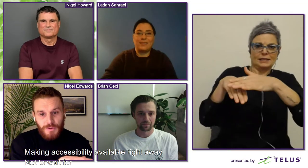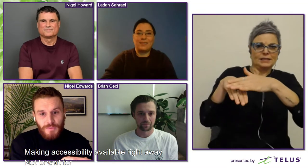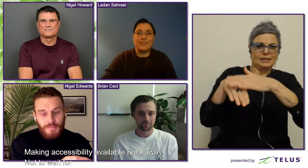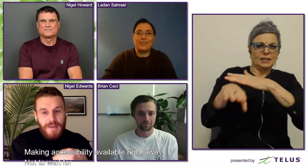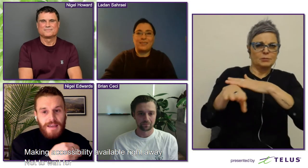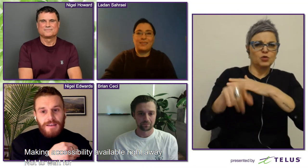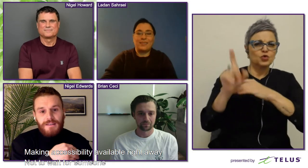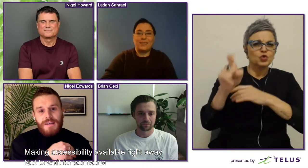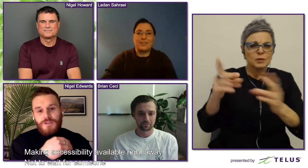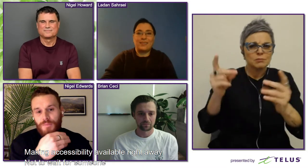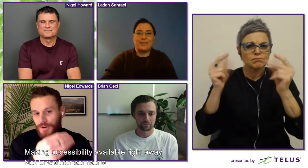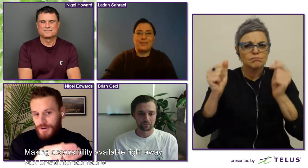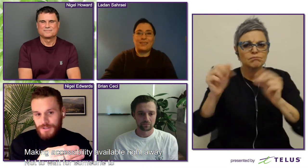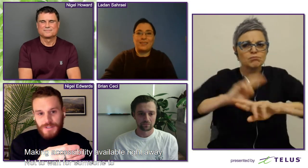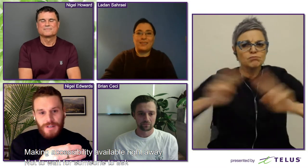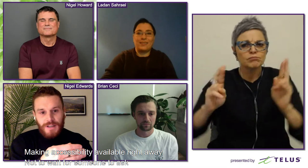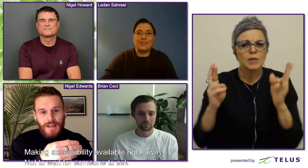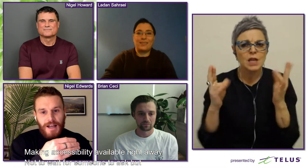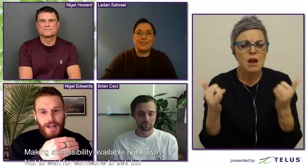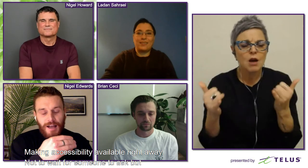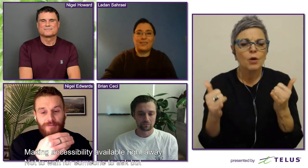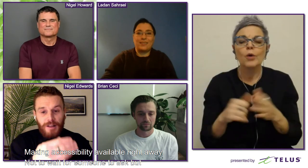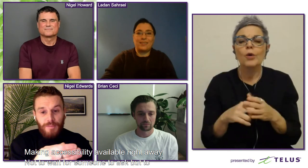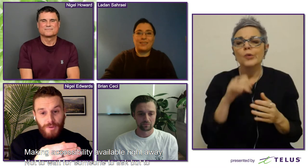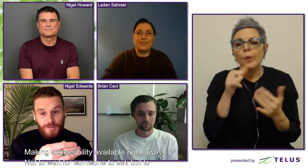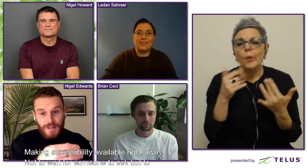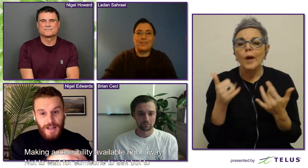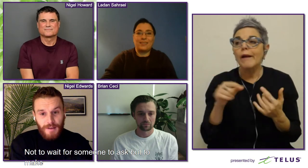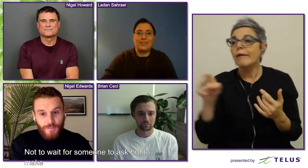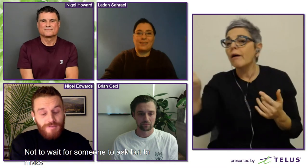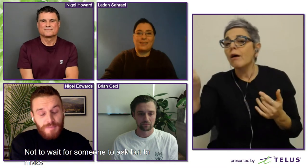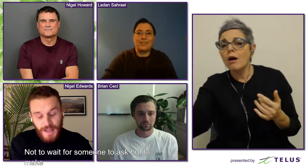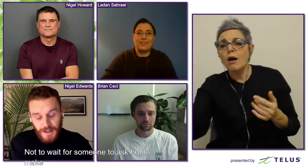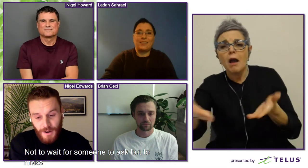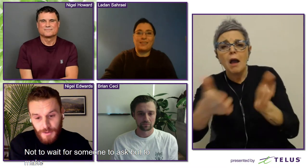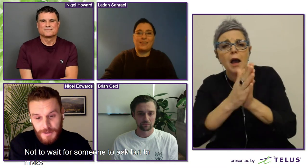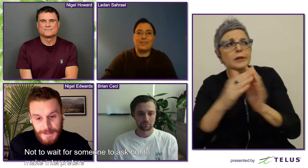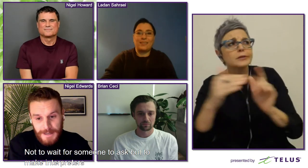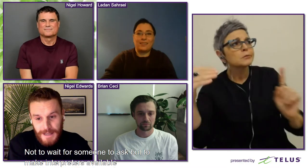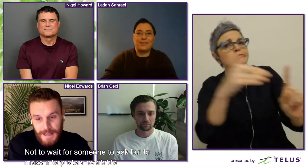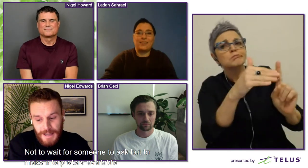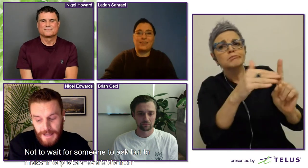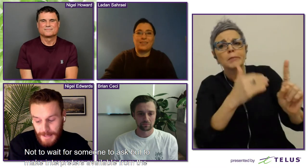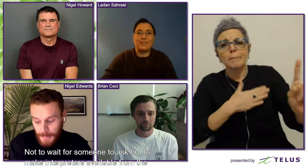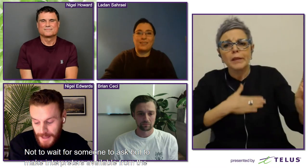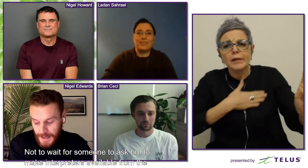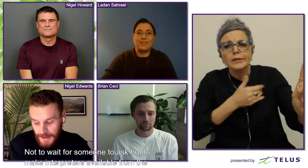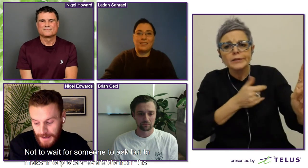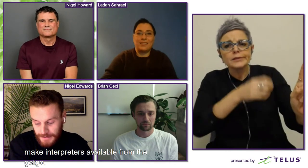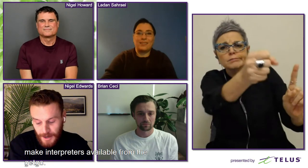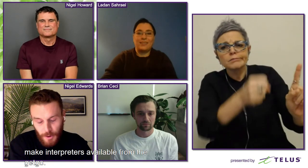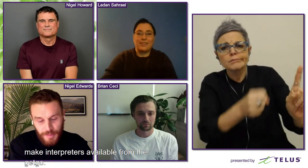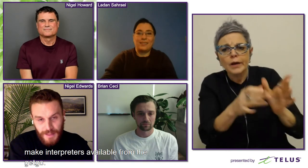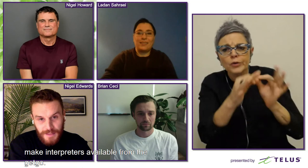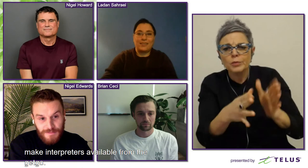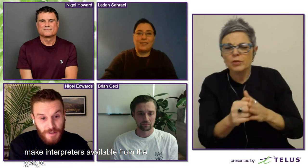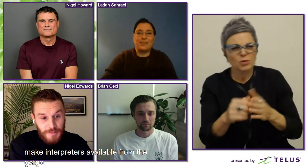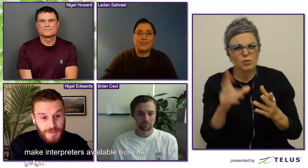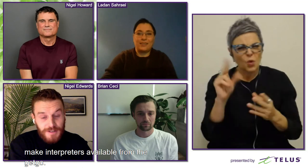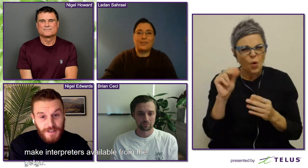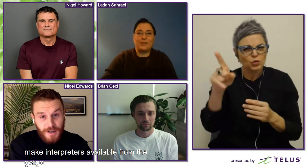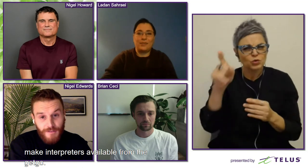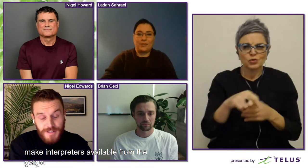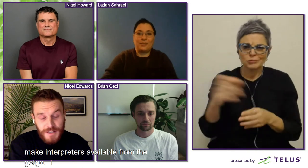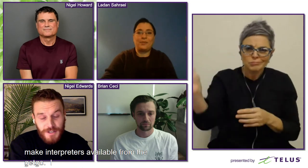but to make interpreters available right from the get-go. And I hope that this